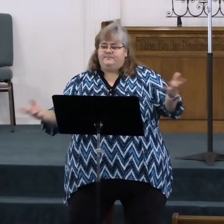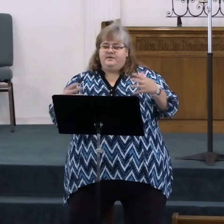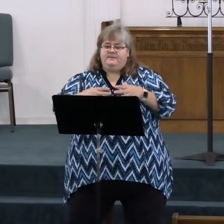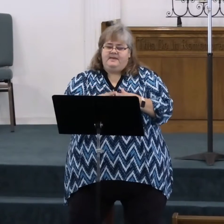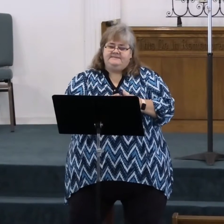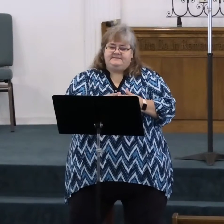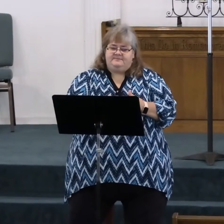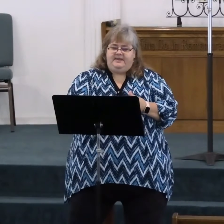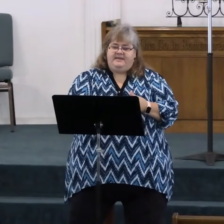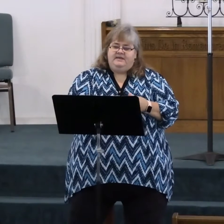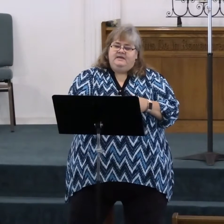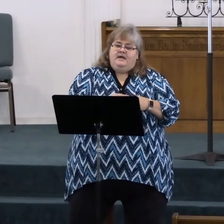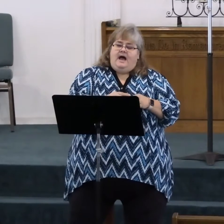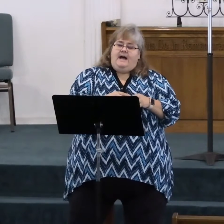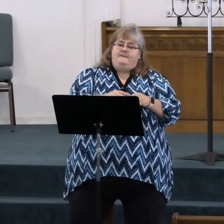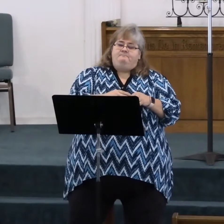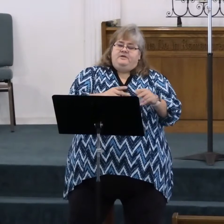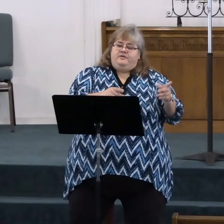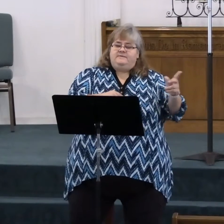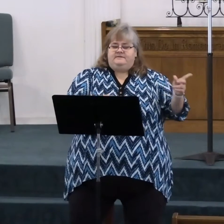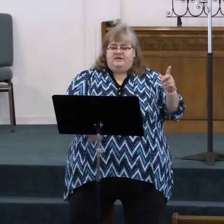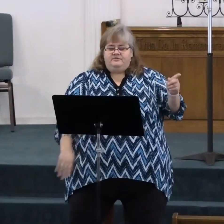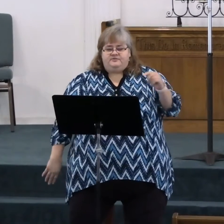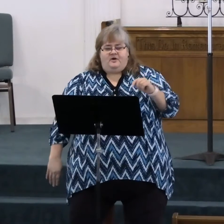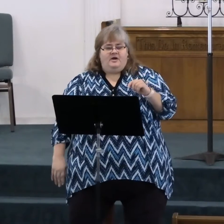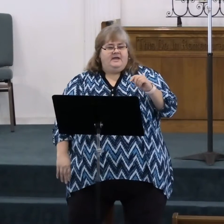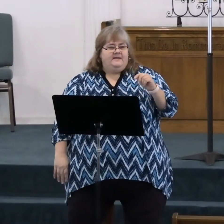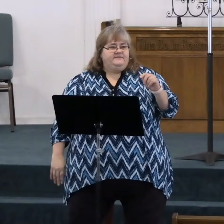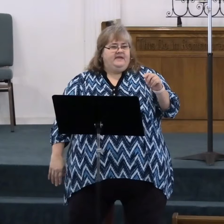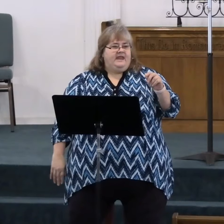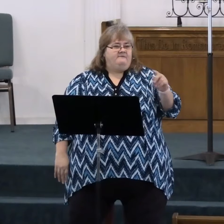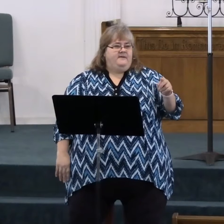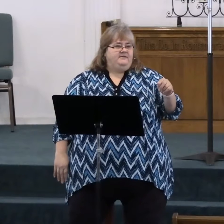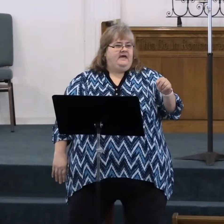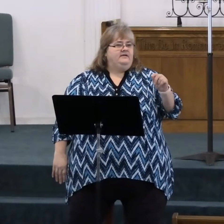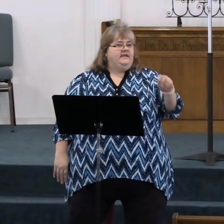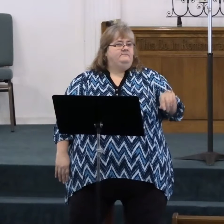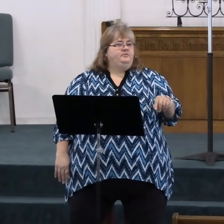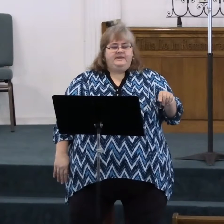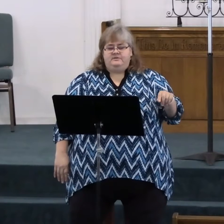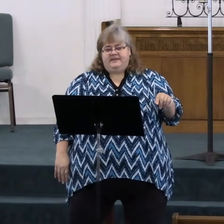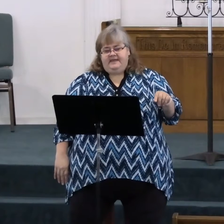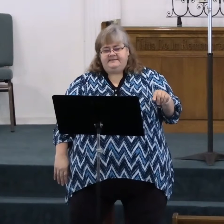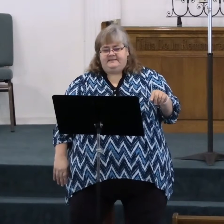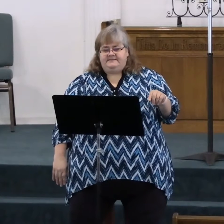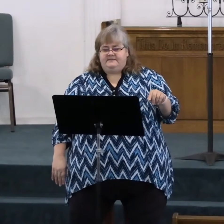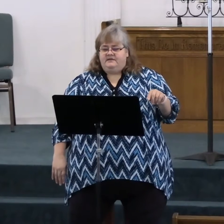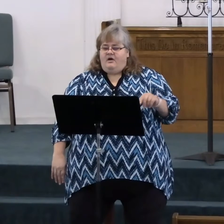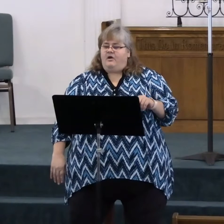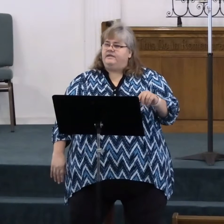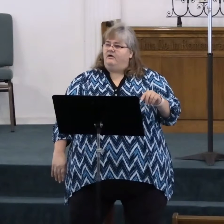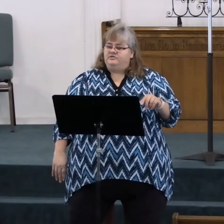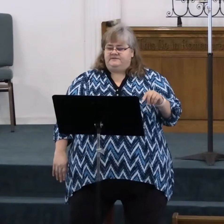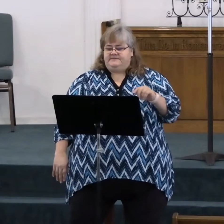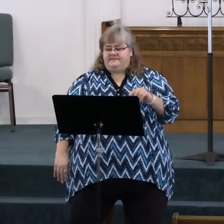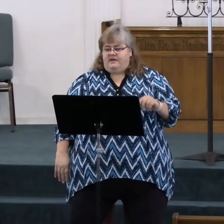That's pretty amazing to me. There was another thought that I found out. In Plano, Texas, archaeologists